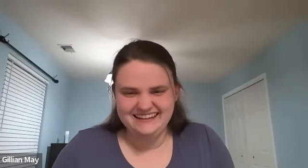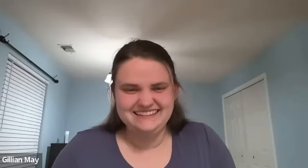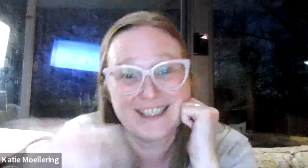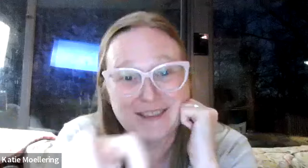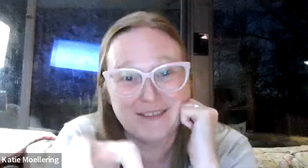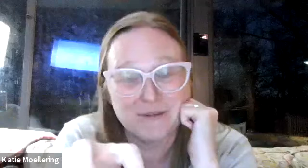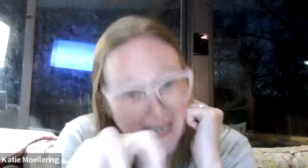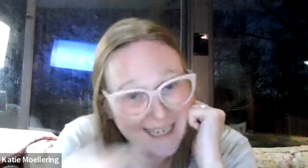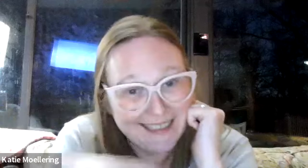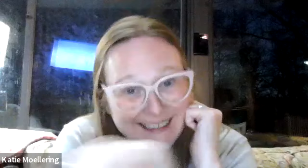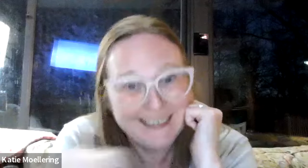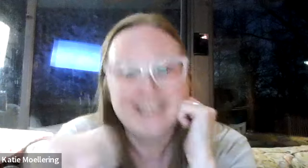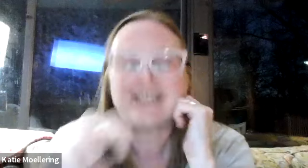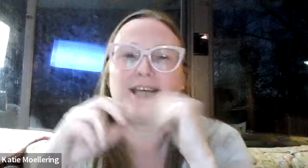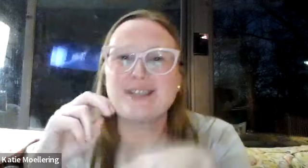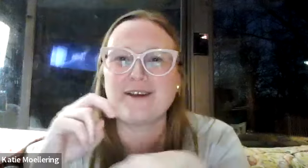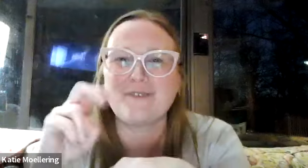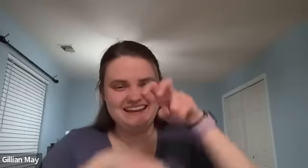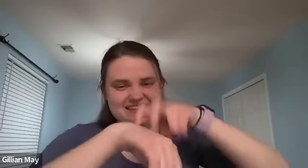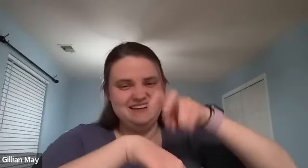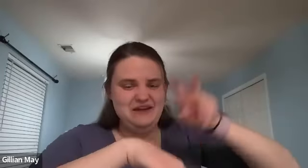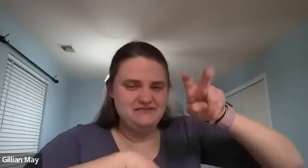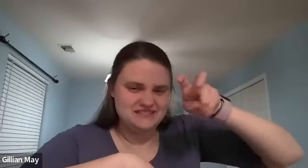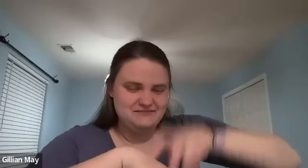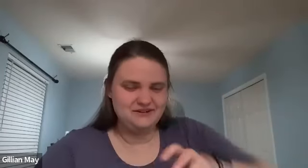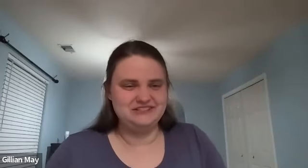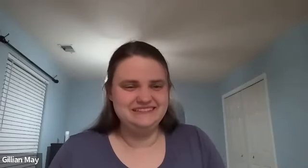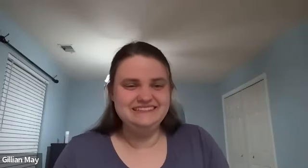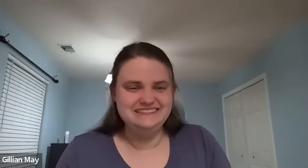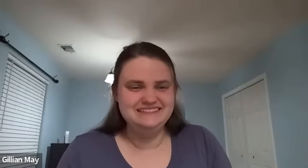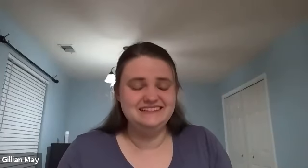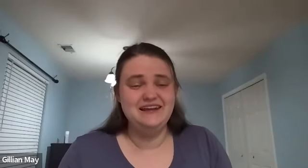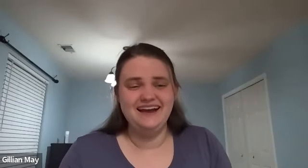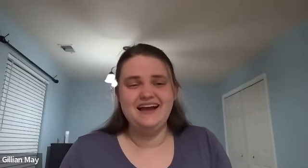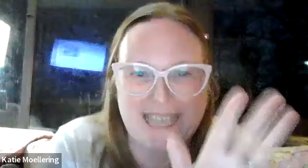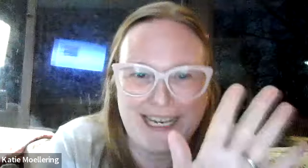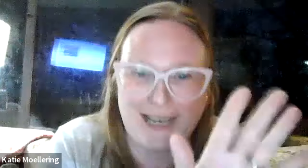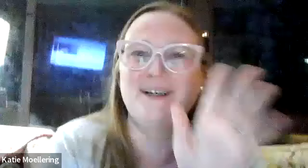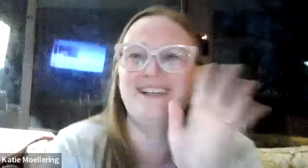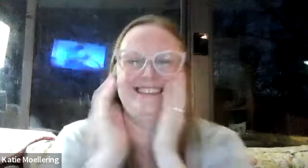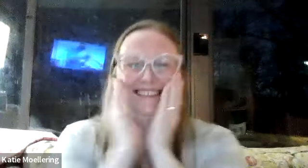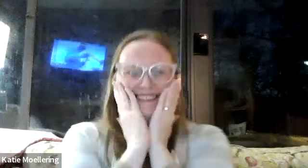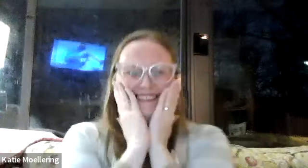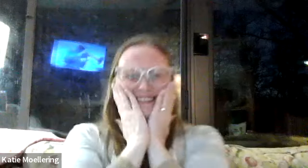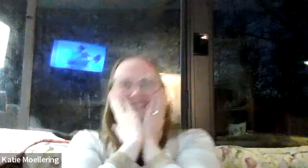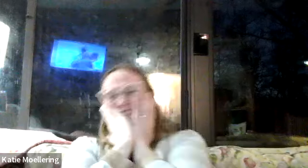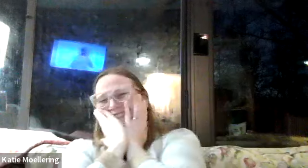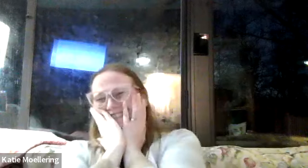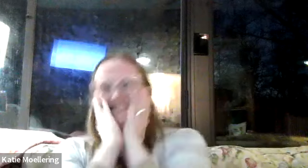this, right? It is Yeah, snake. at first And I was then you like, have the same motion. I'm like, no, potato. I just